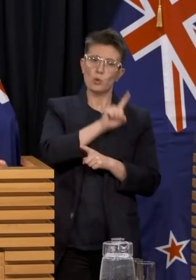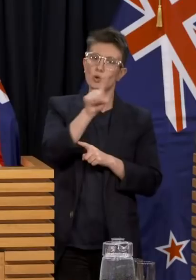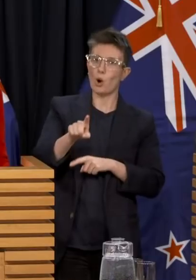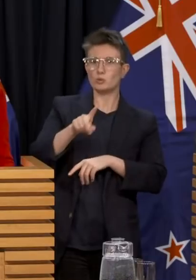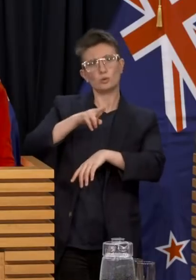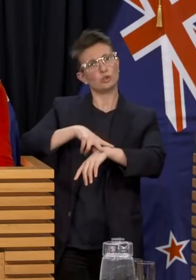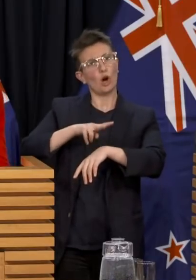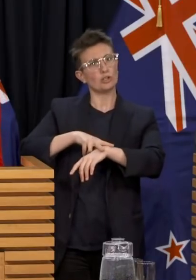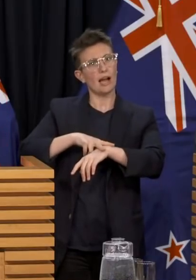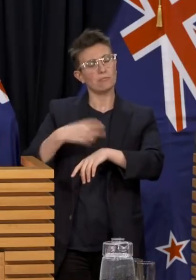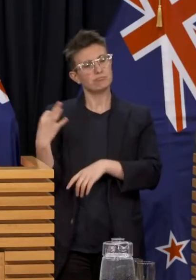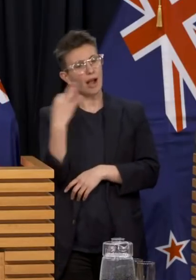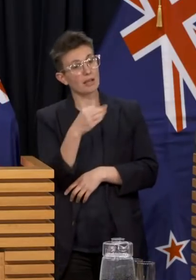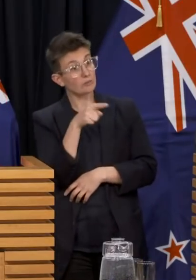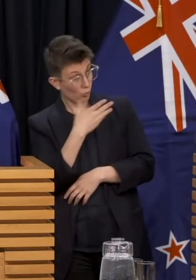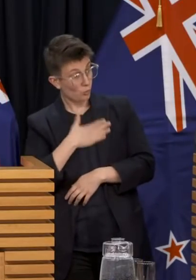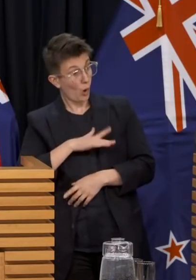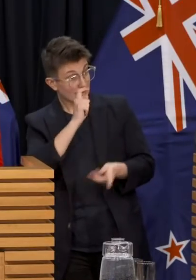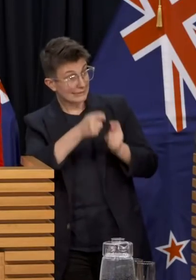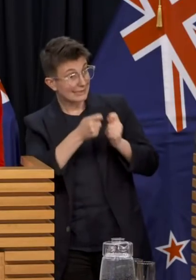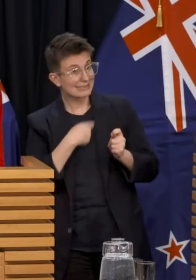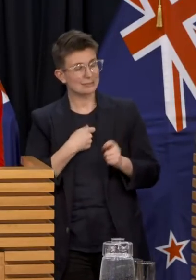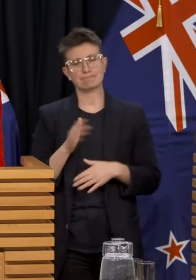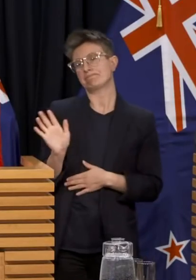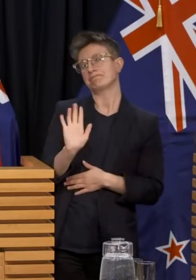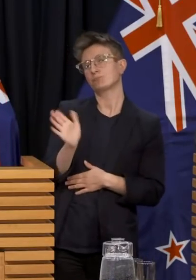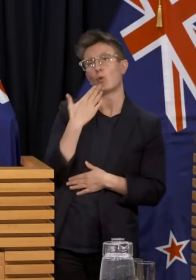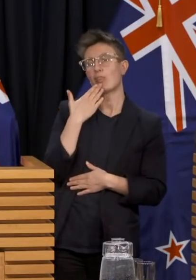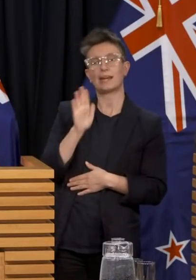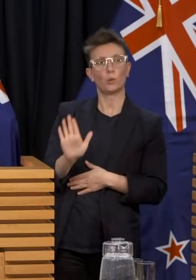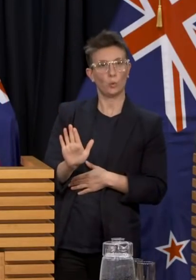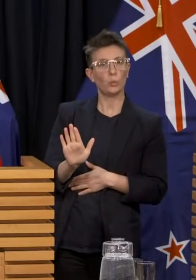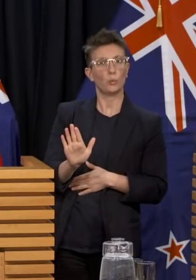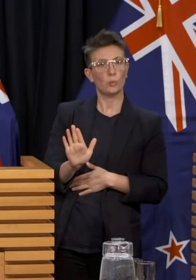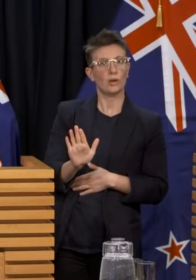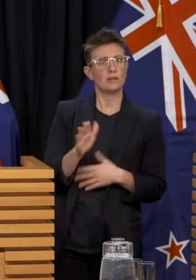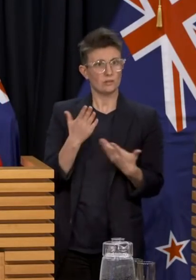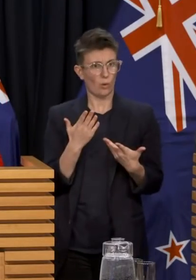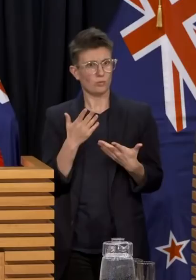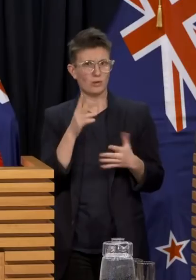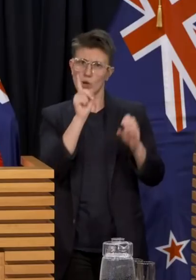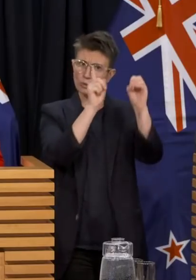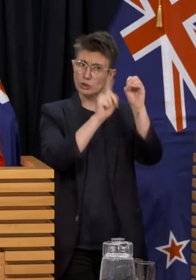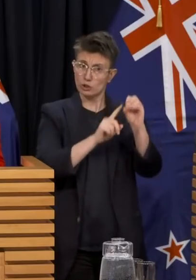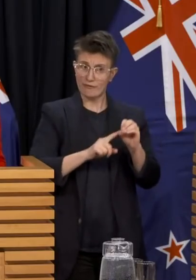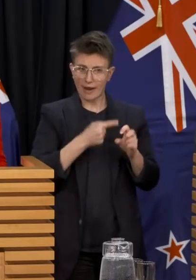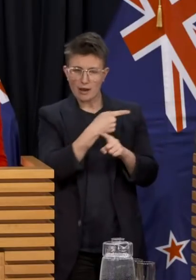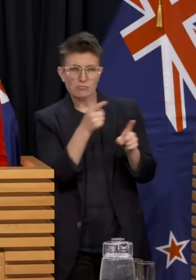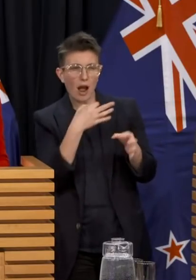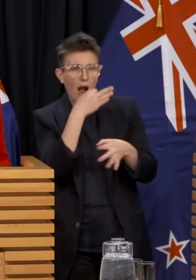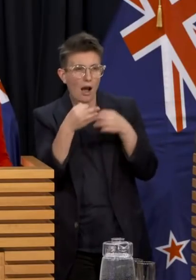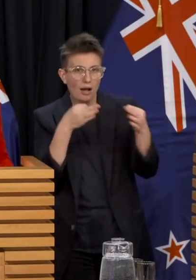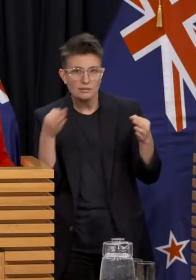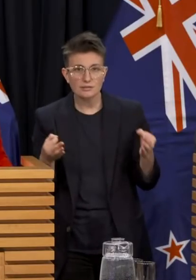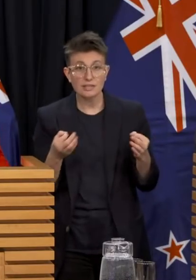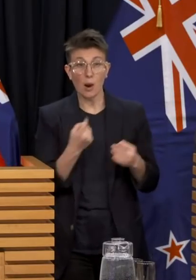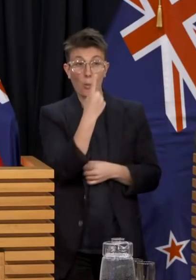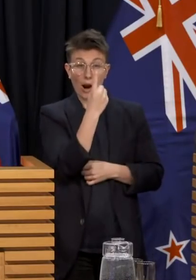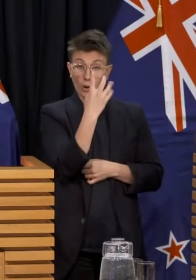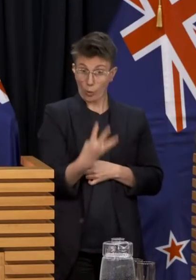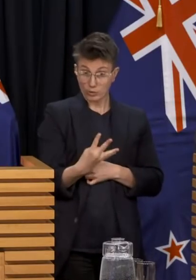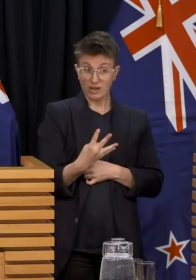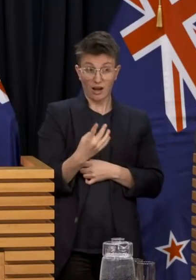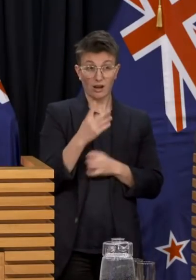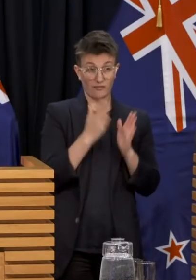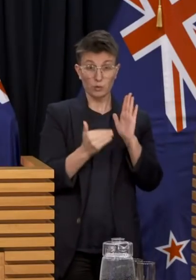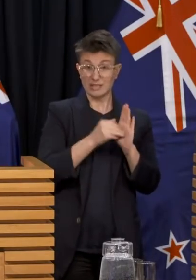when offered. A recent survey shows a quarter of people have declined a COVID test at their GP.